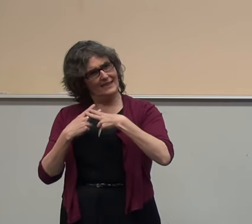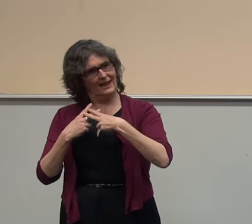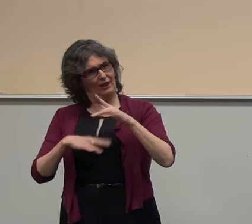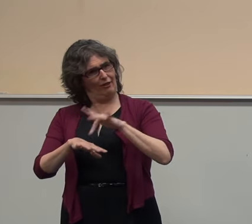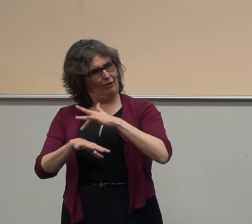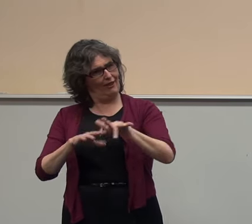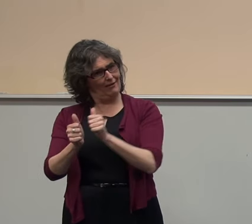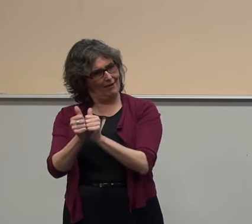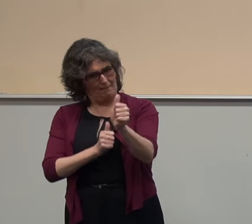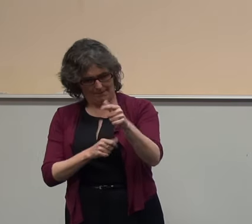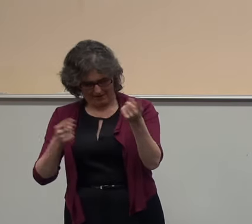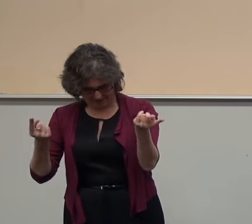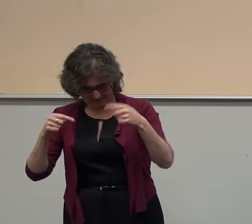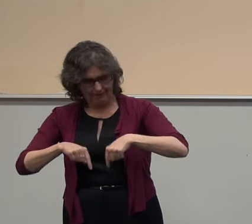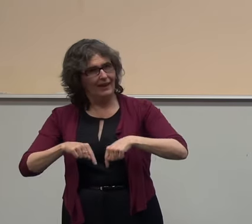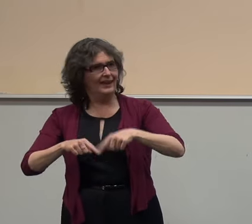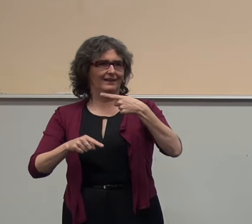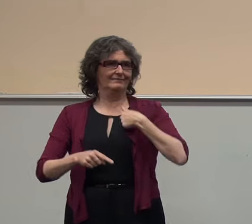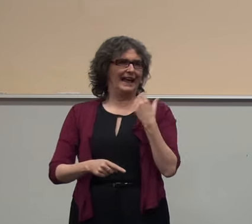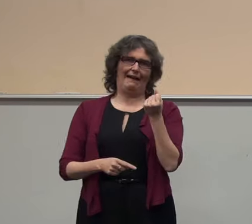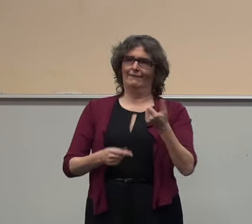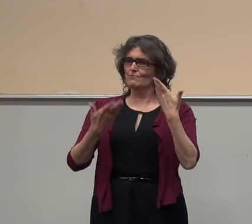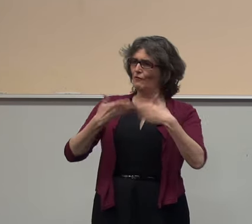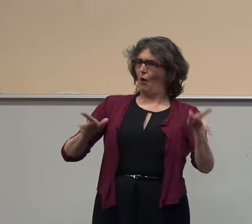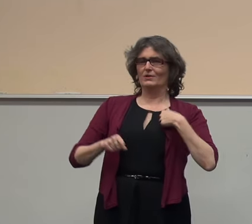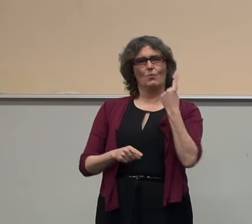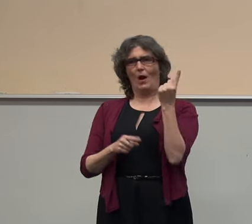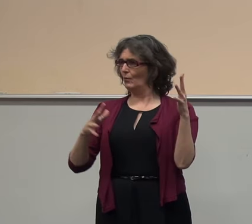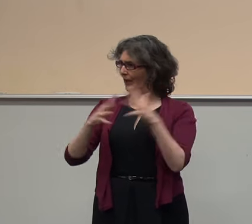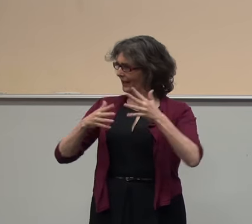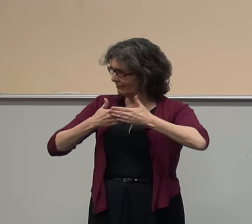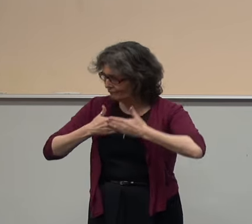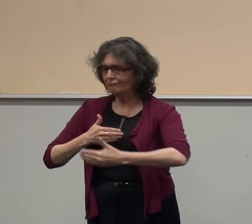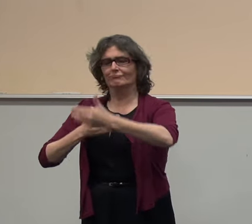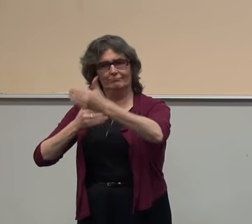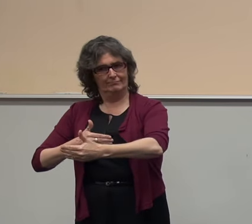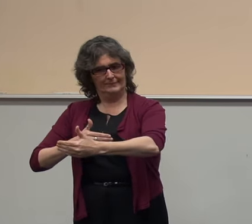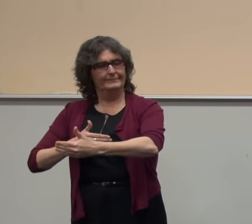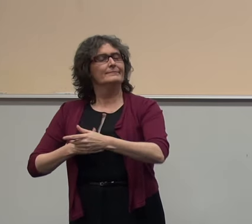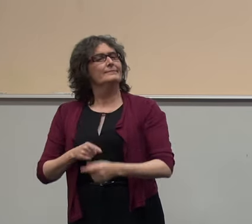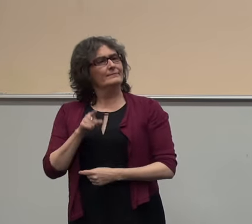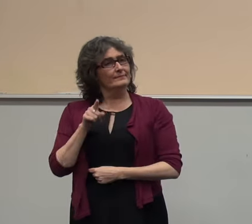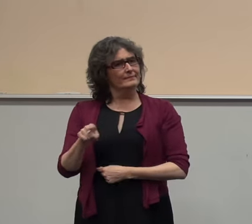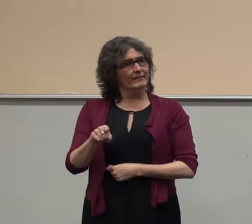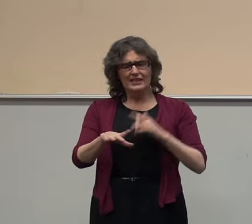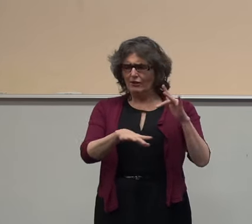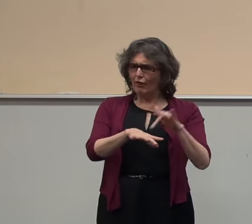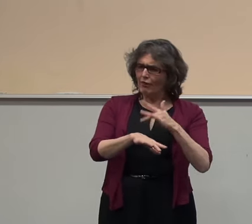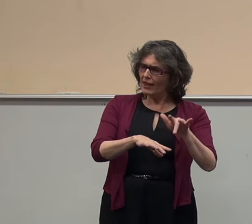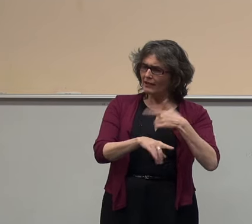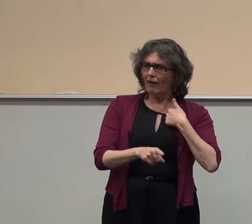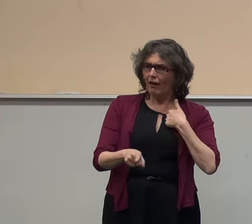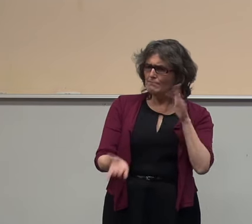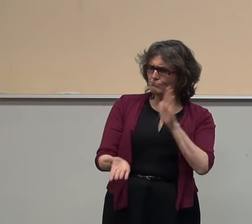to do their week's worth of show, the theatre contract them to come and do that